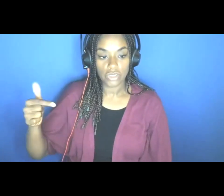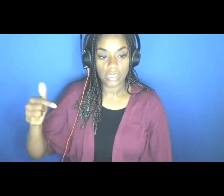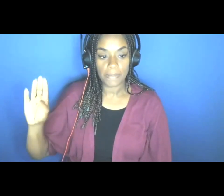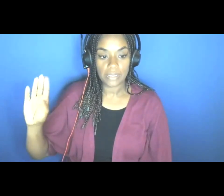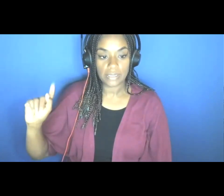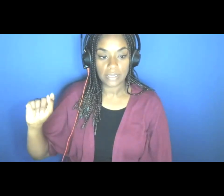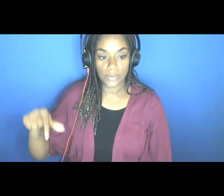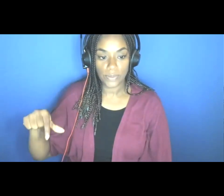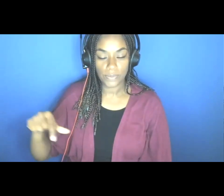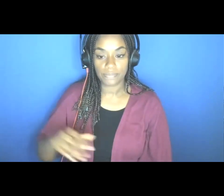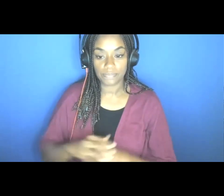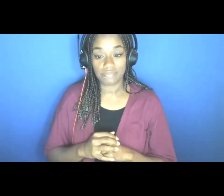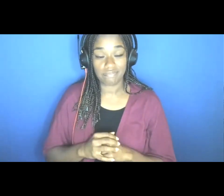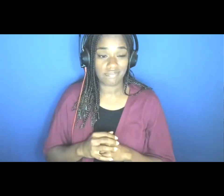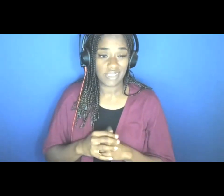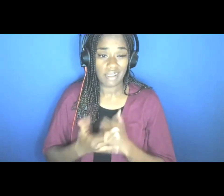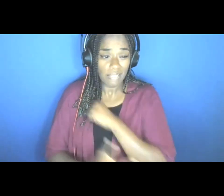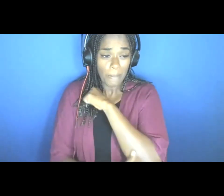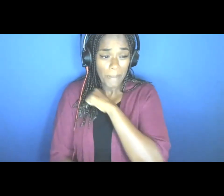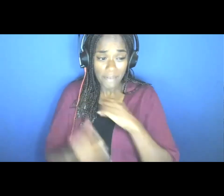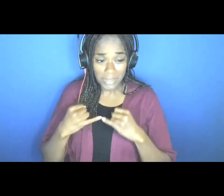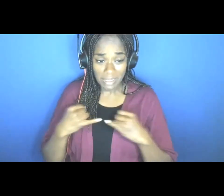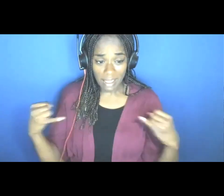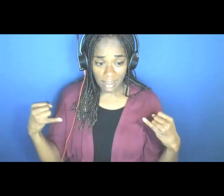Our poverty line is utterly